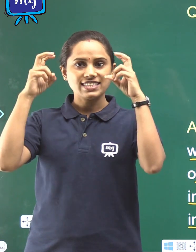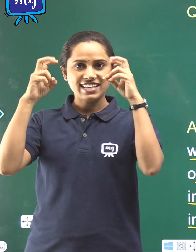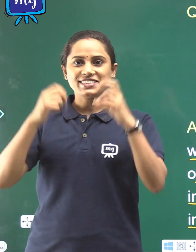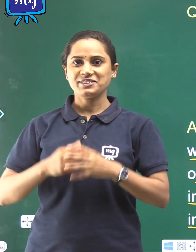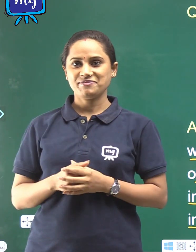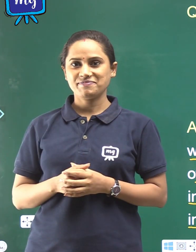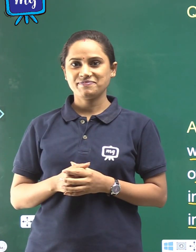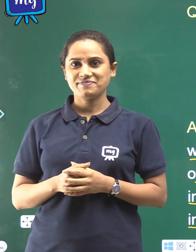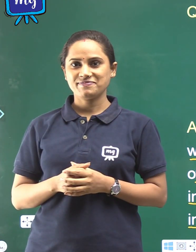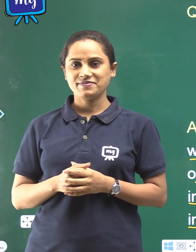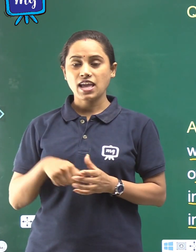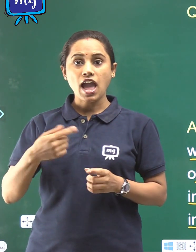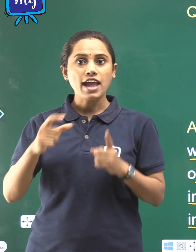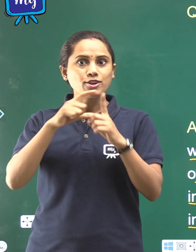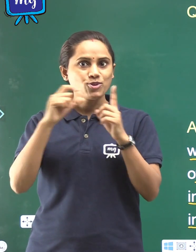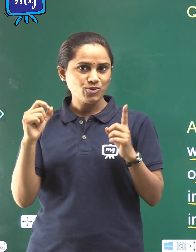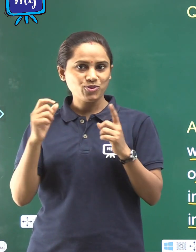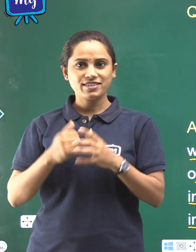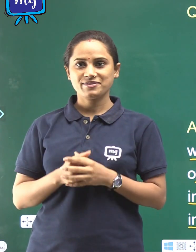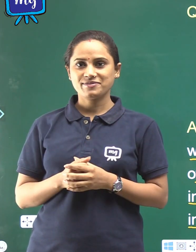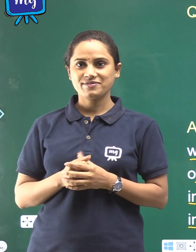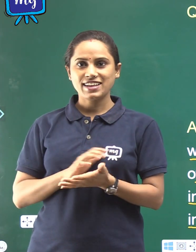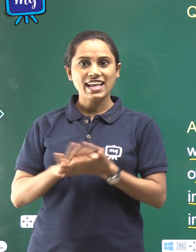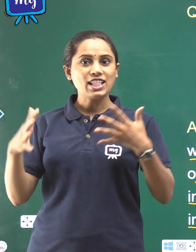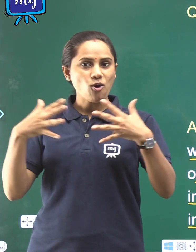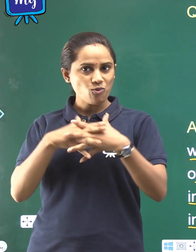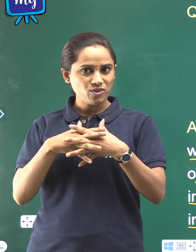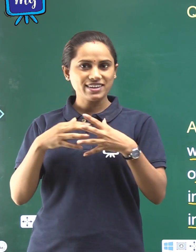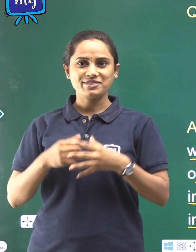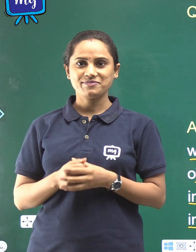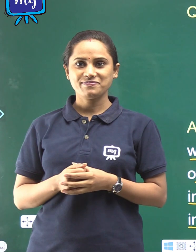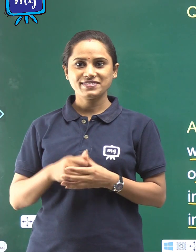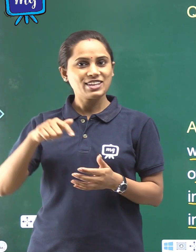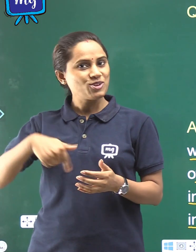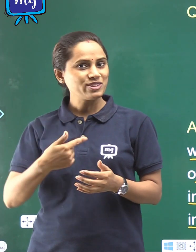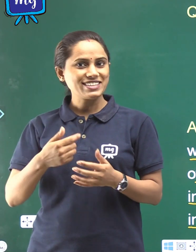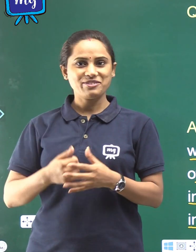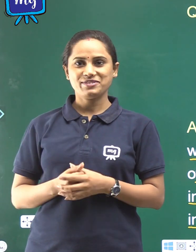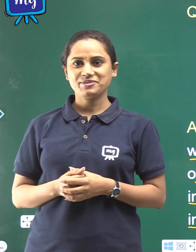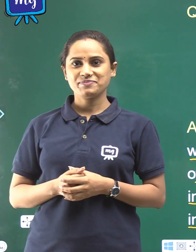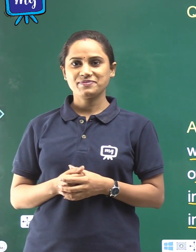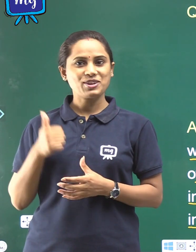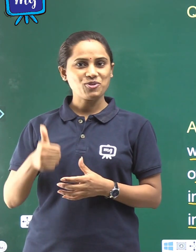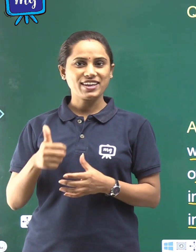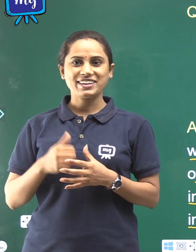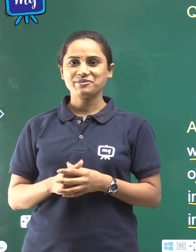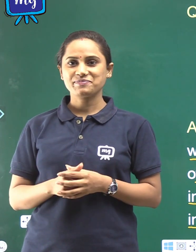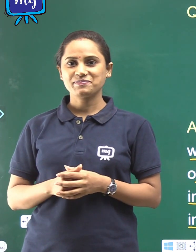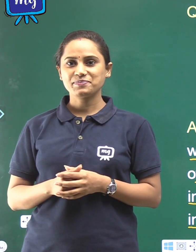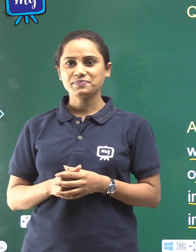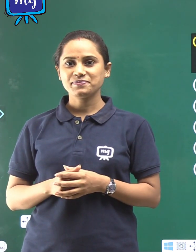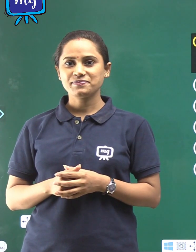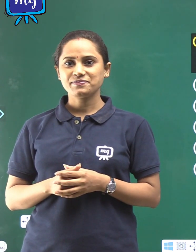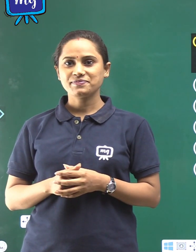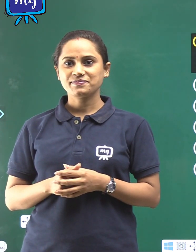lesson and do the homework yourself. Okay?